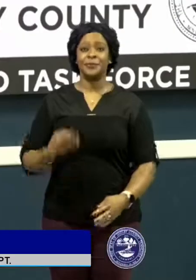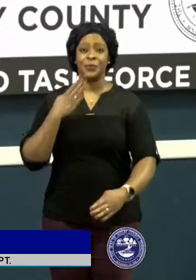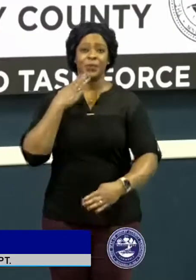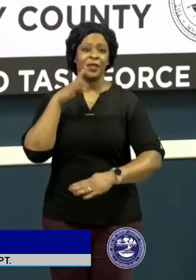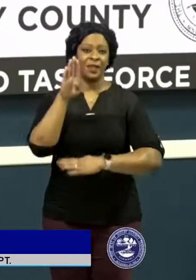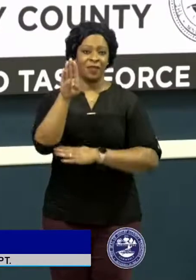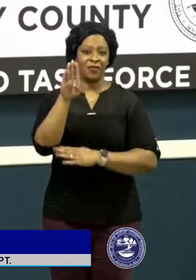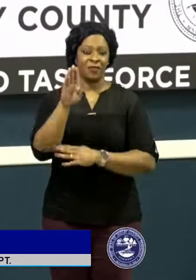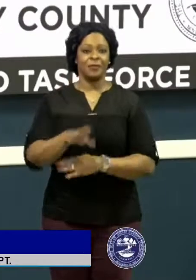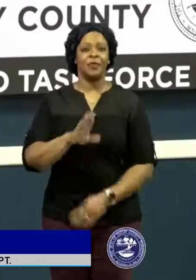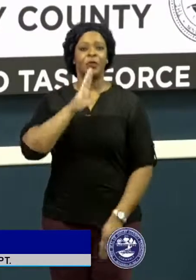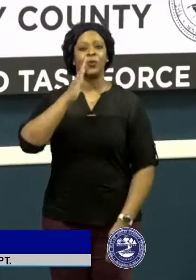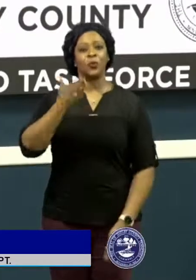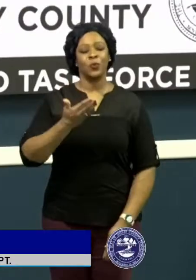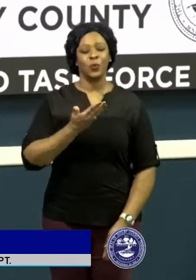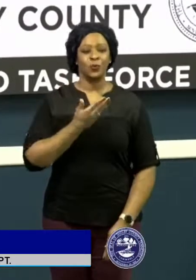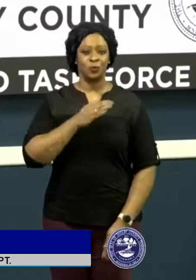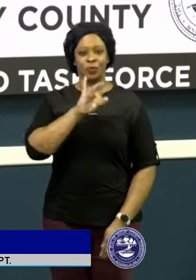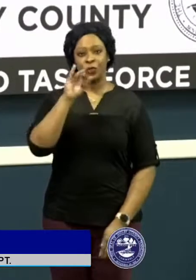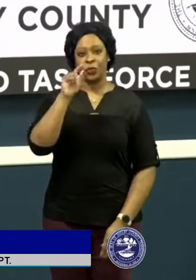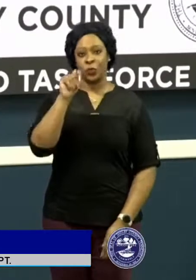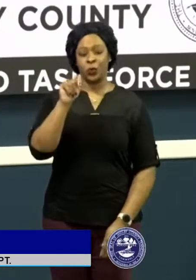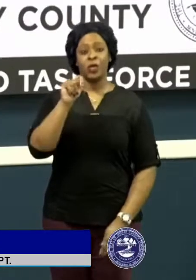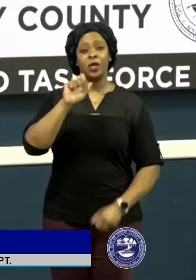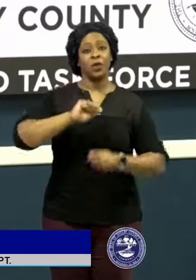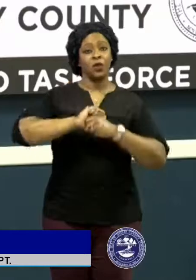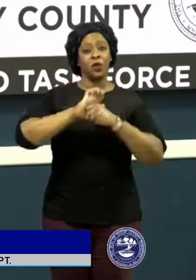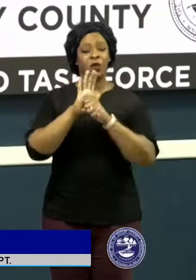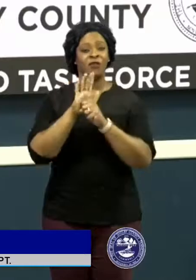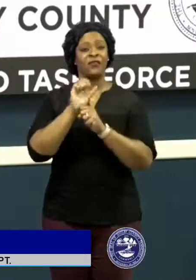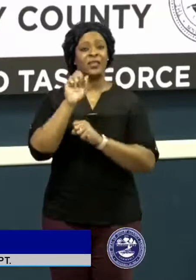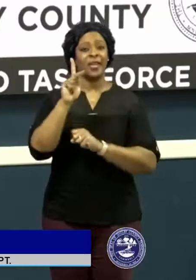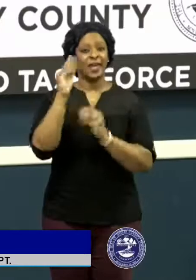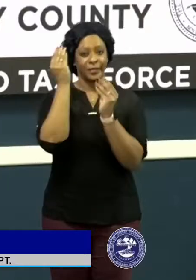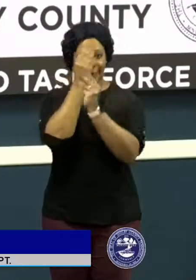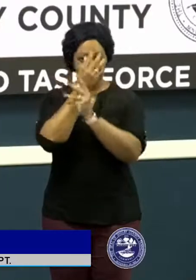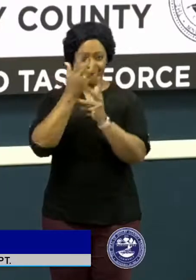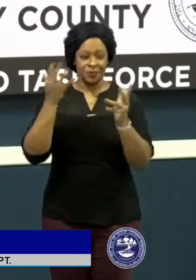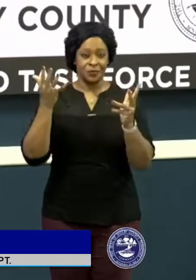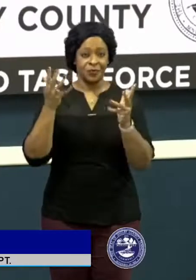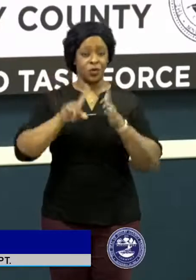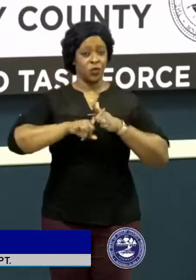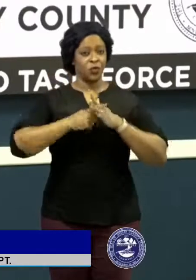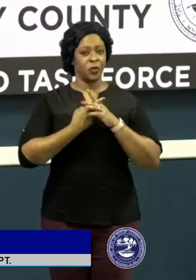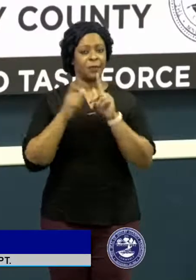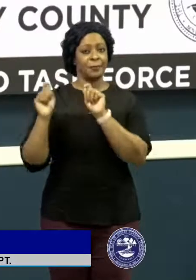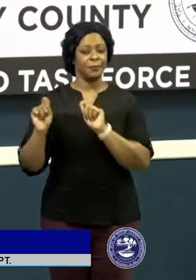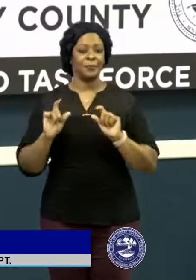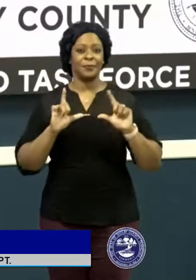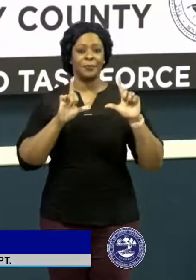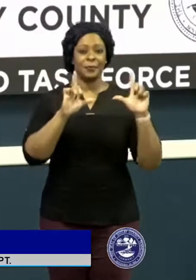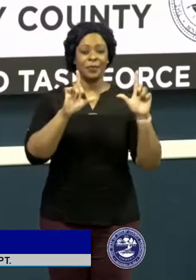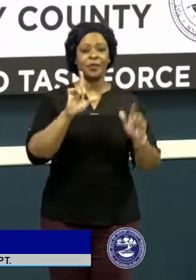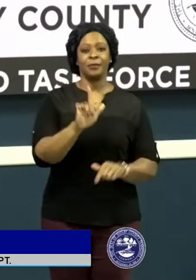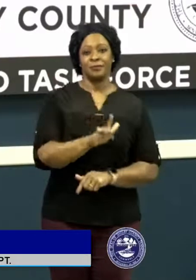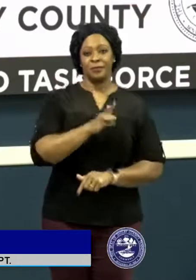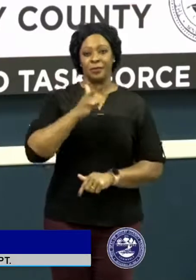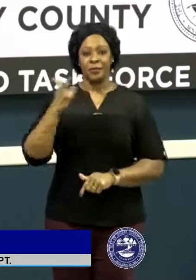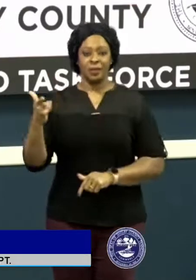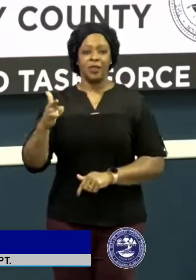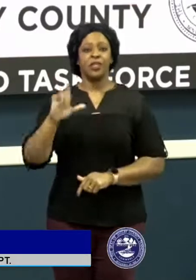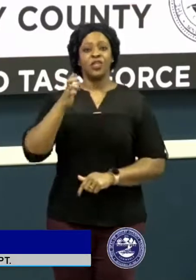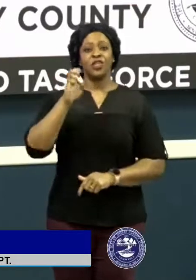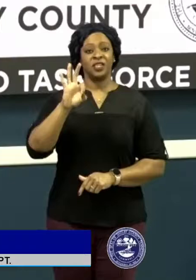Good afternoon. Welcome to the Joint COVID Task Force briefing. I'm going to begin with some slides and then turn it over to